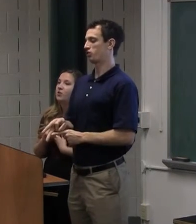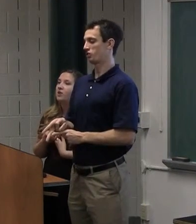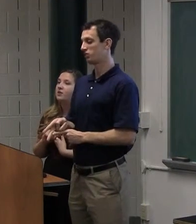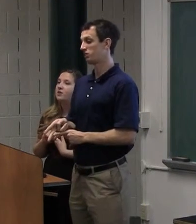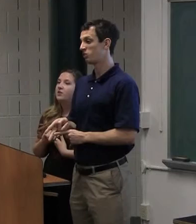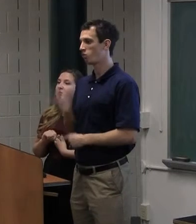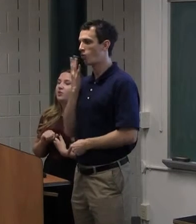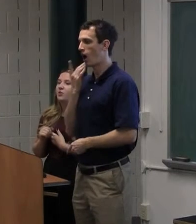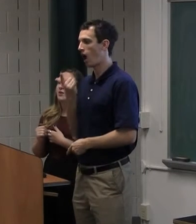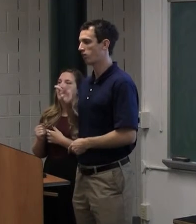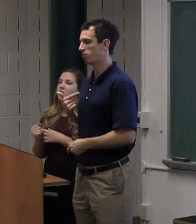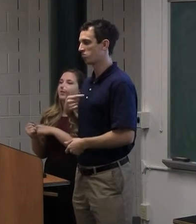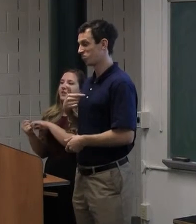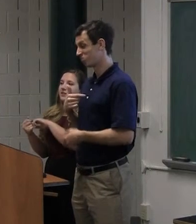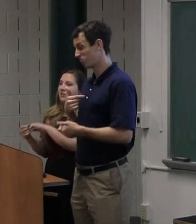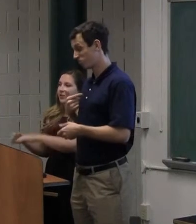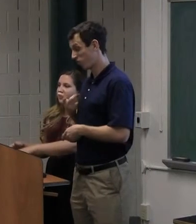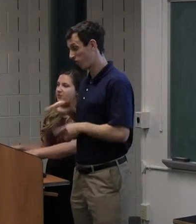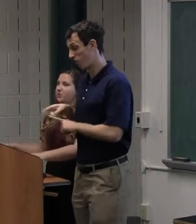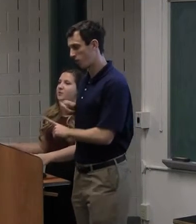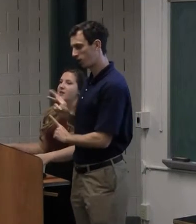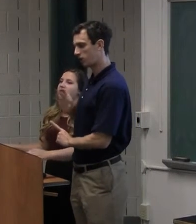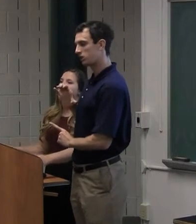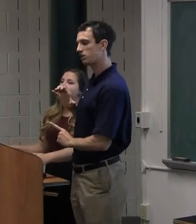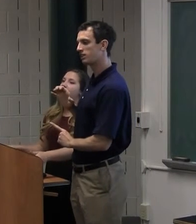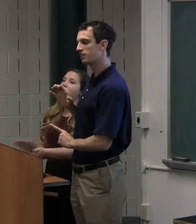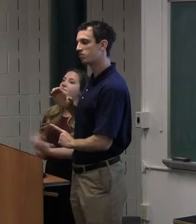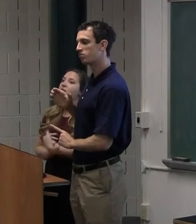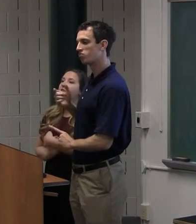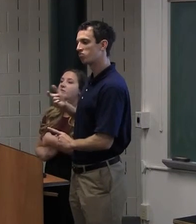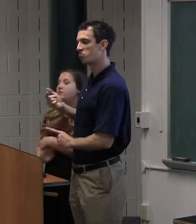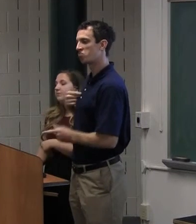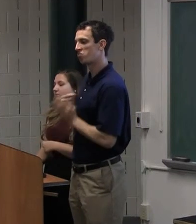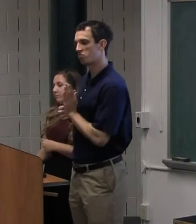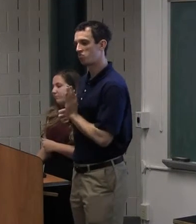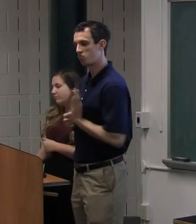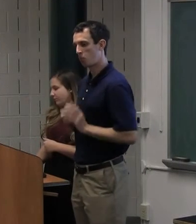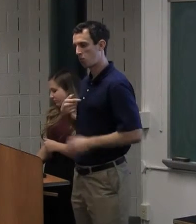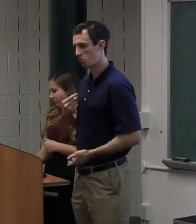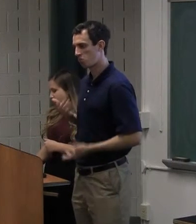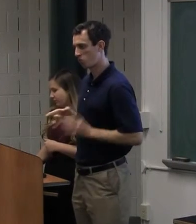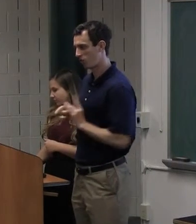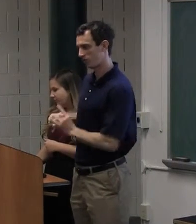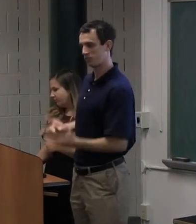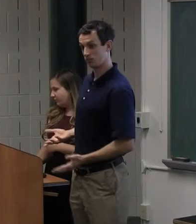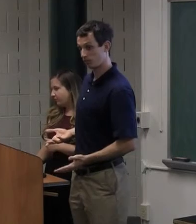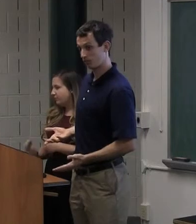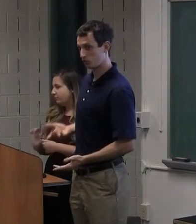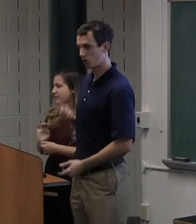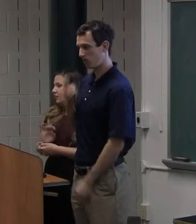your mentor, so you want to make sure that's the best perspective they have of you.